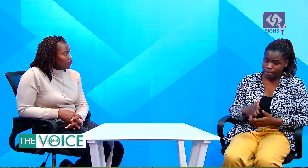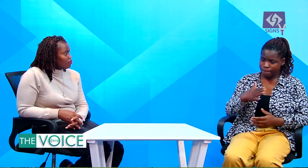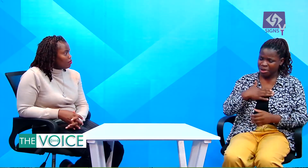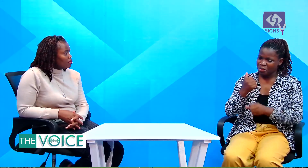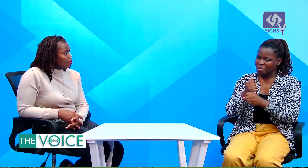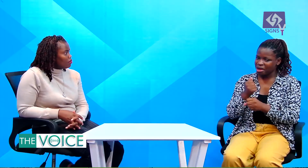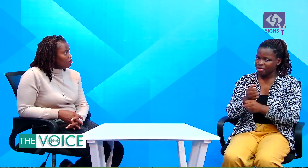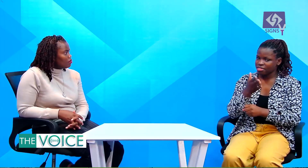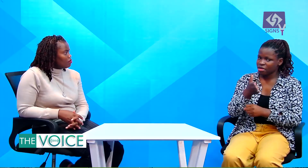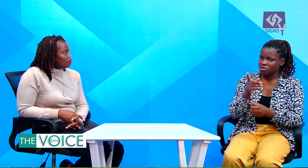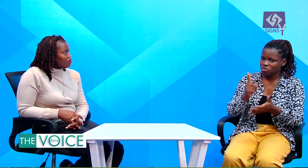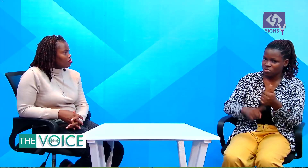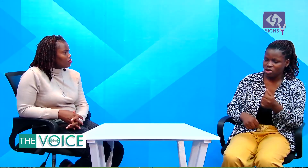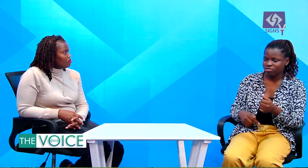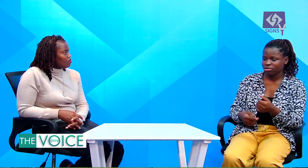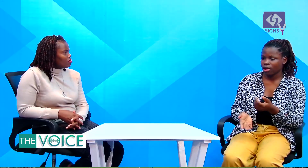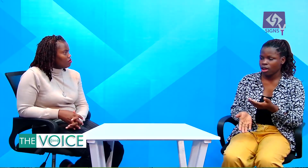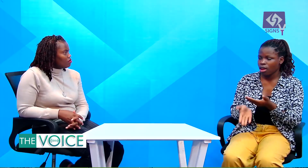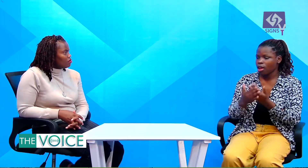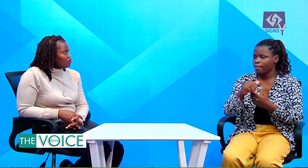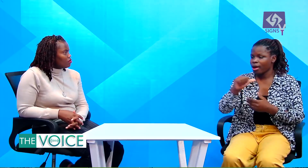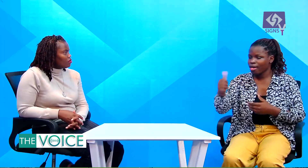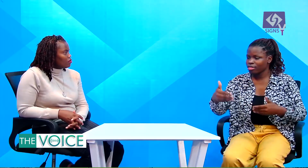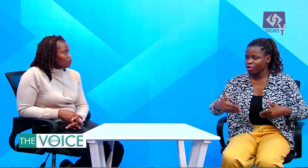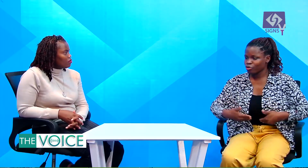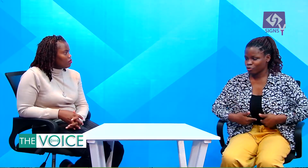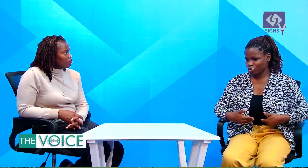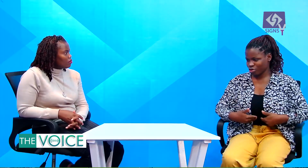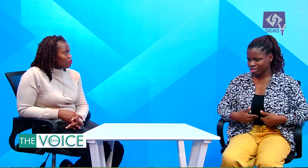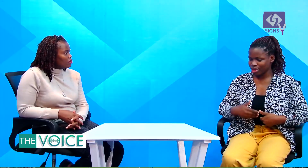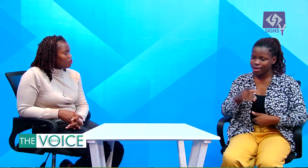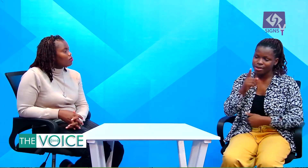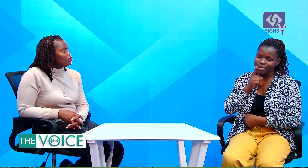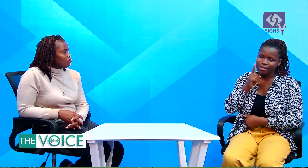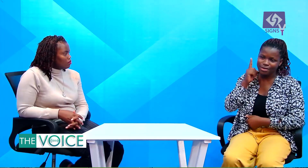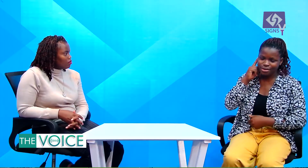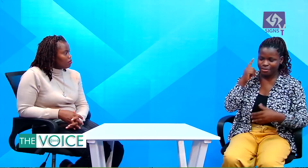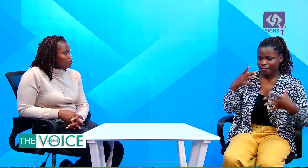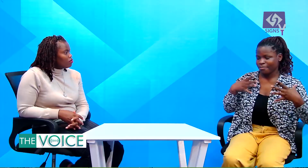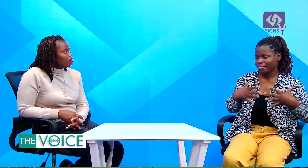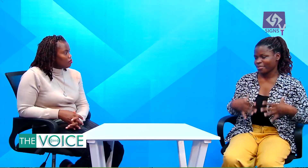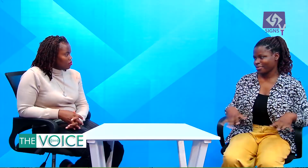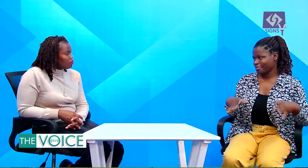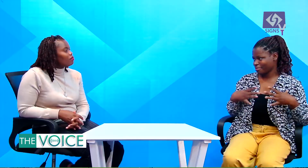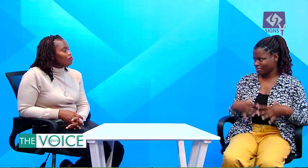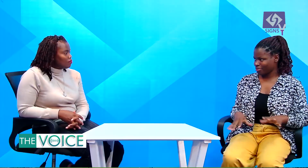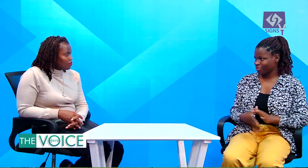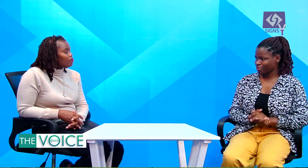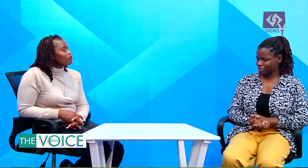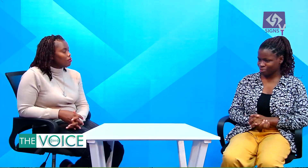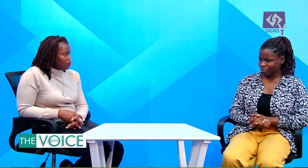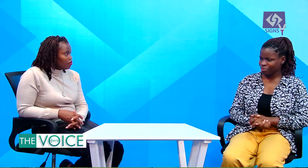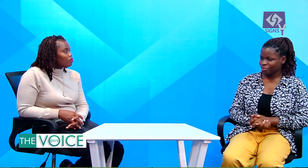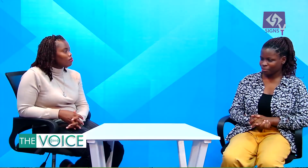Federation for Women, where I make sure we help other young people, other young deaf